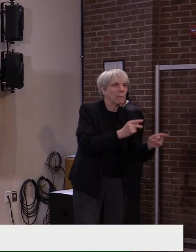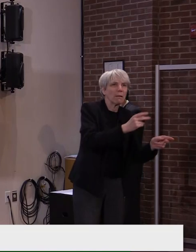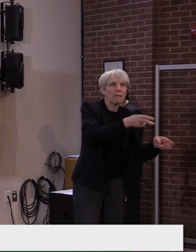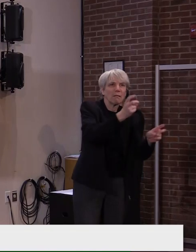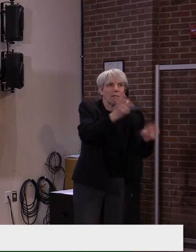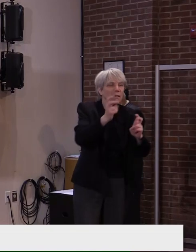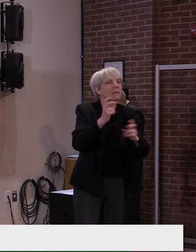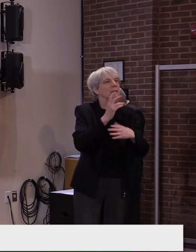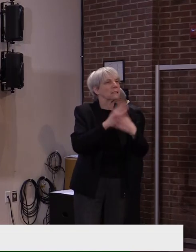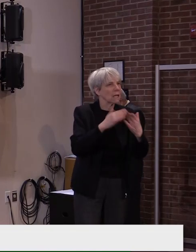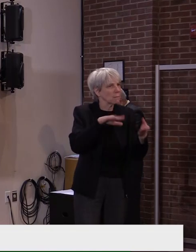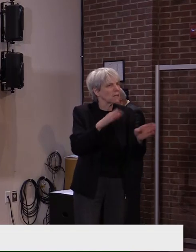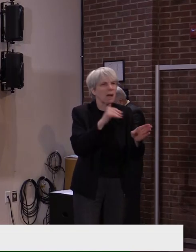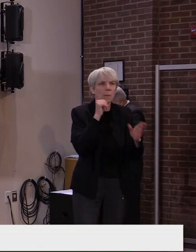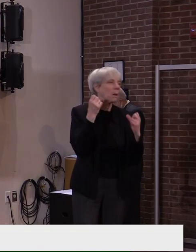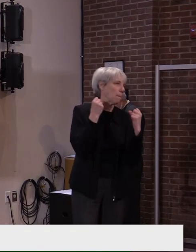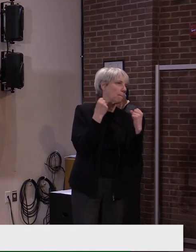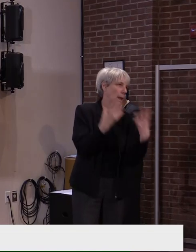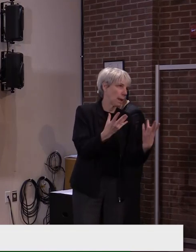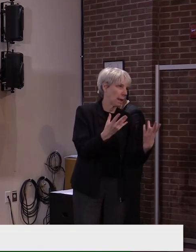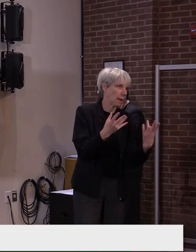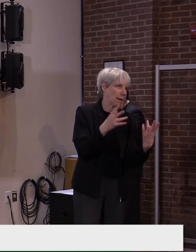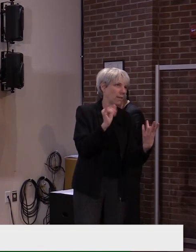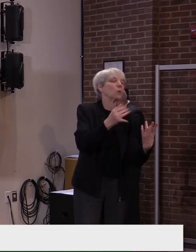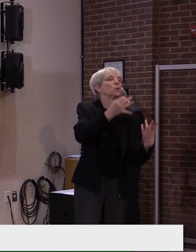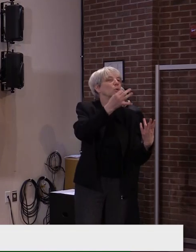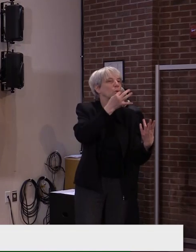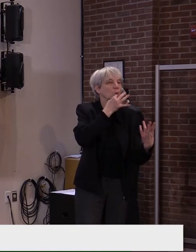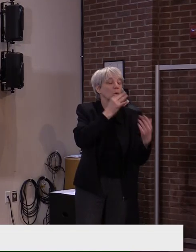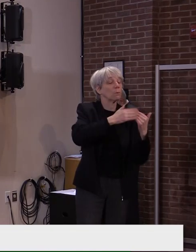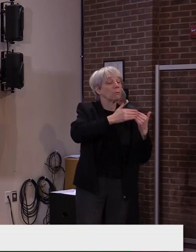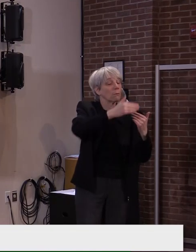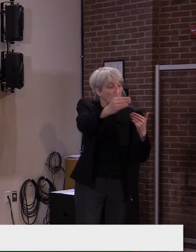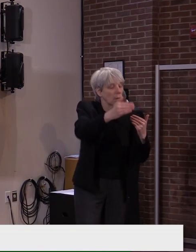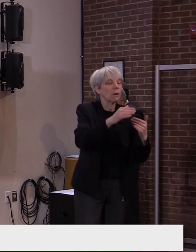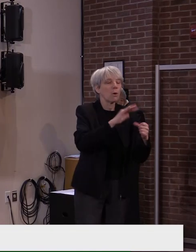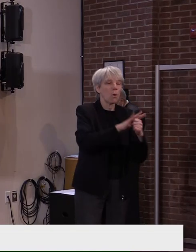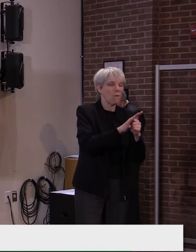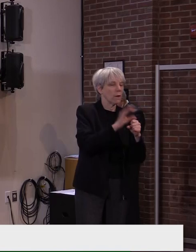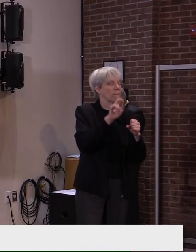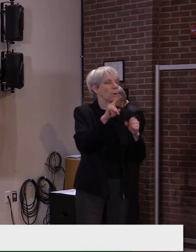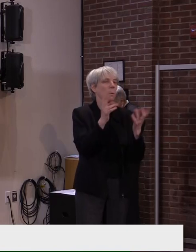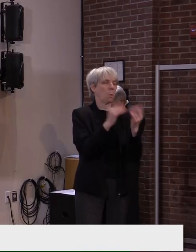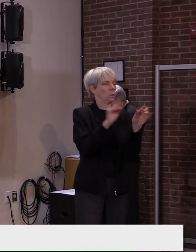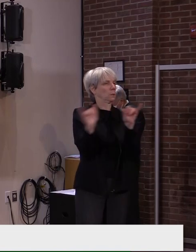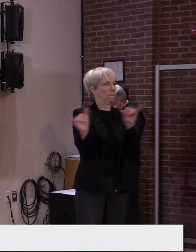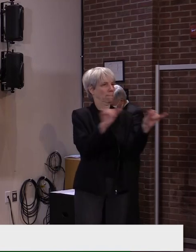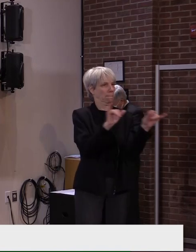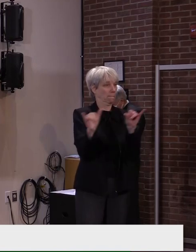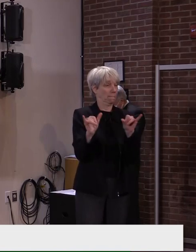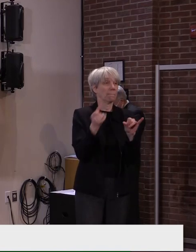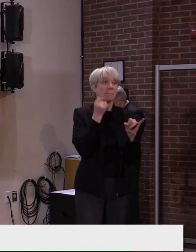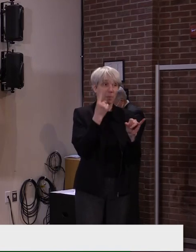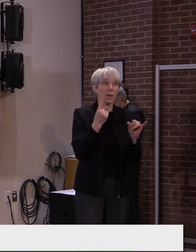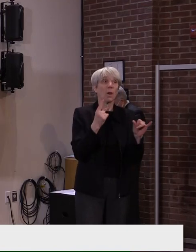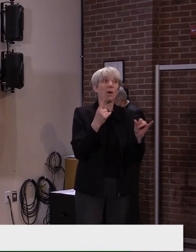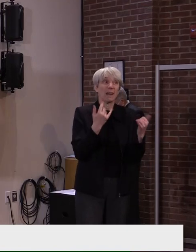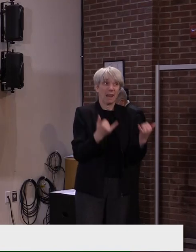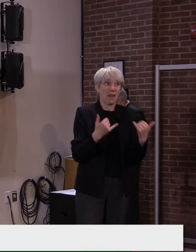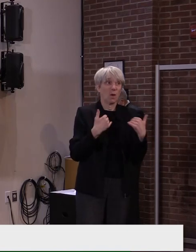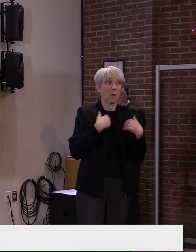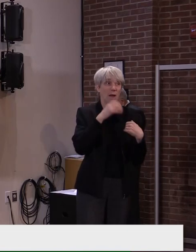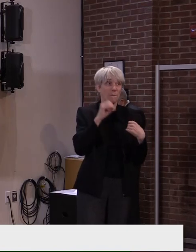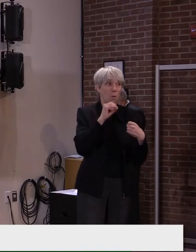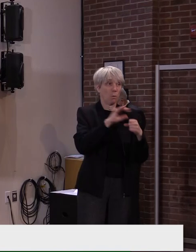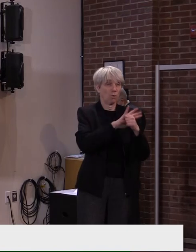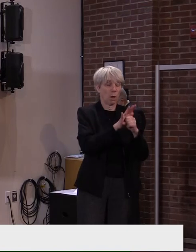point, but we have a ways to go yet. We have Omicron, which moves fast within days,